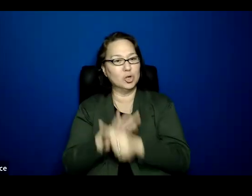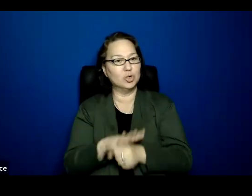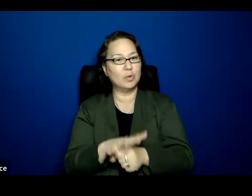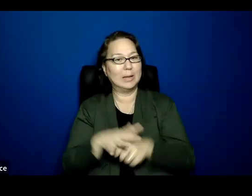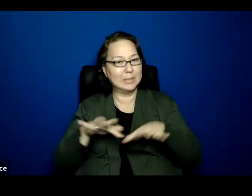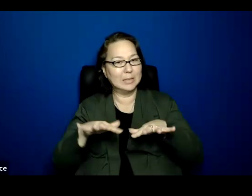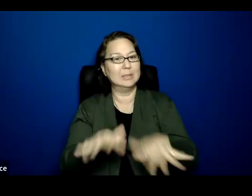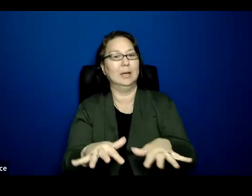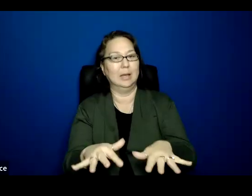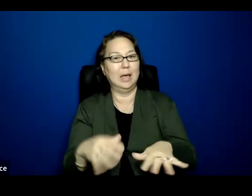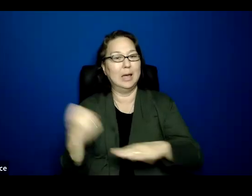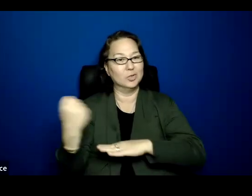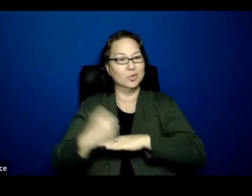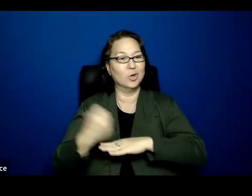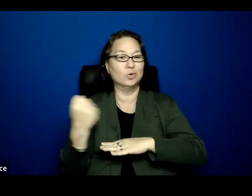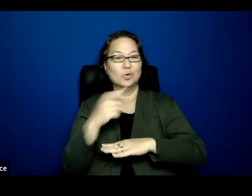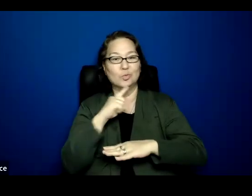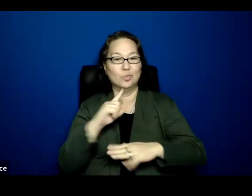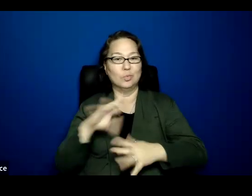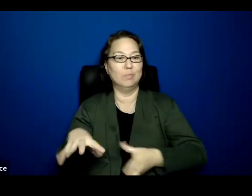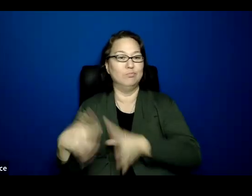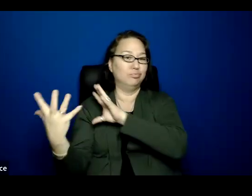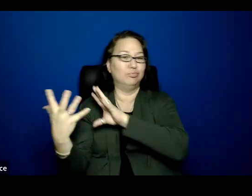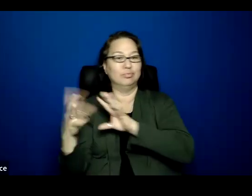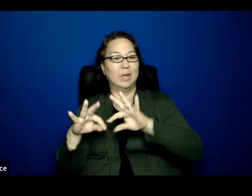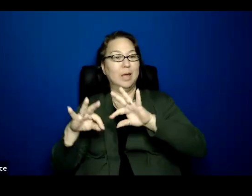our children. Thank you.